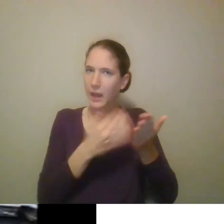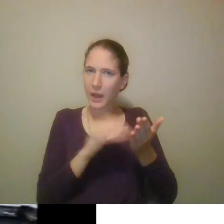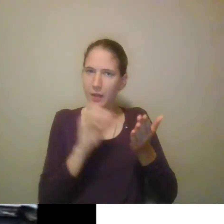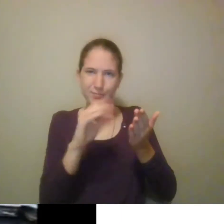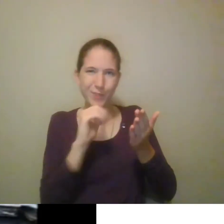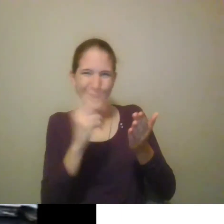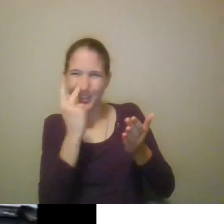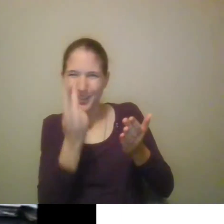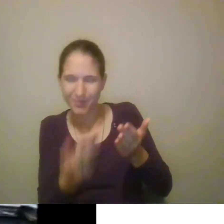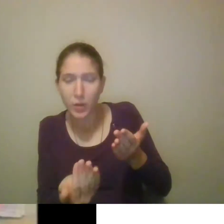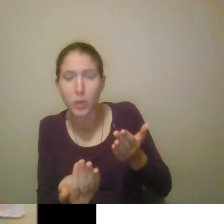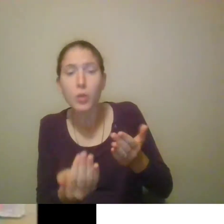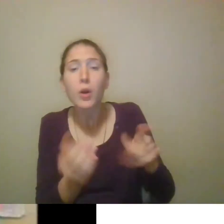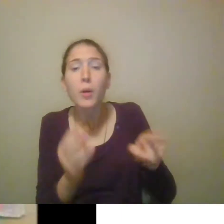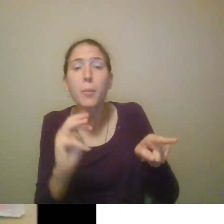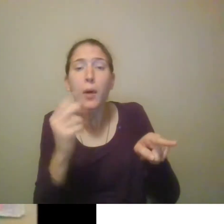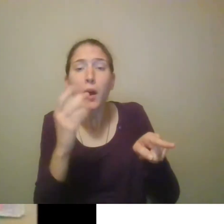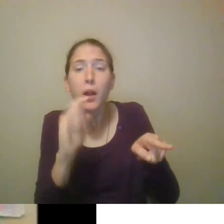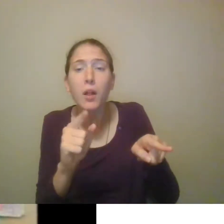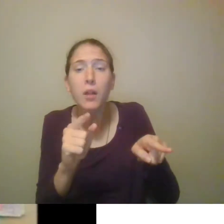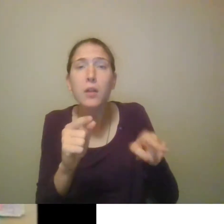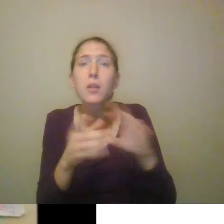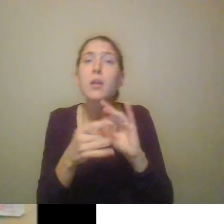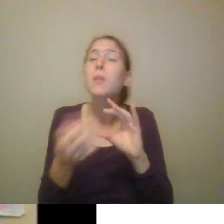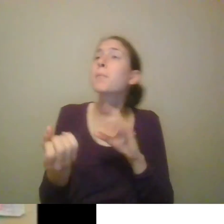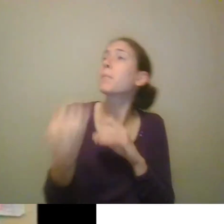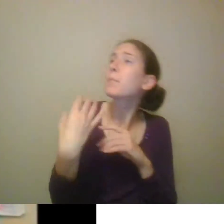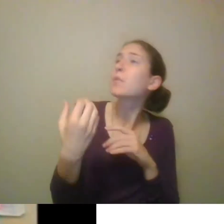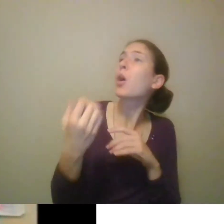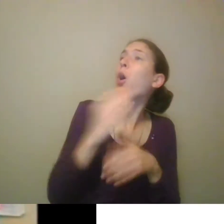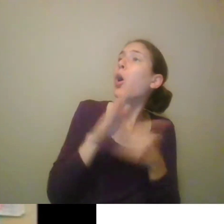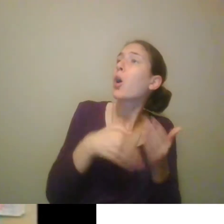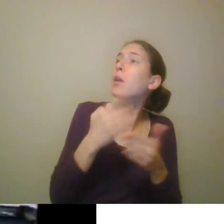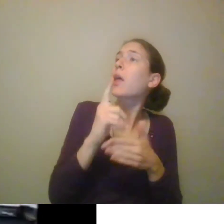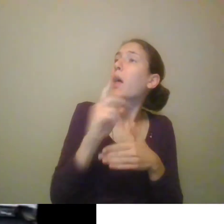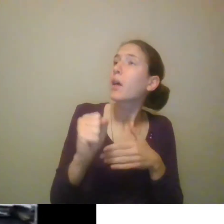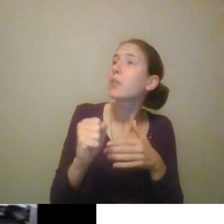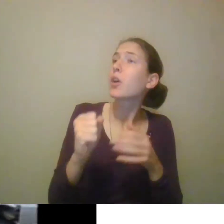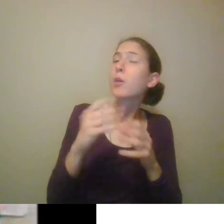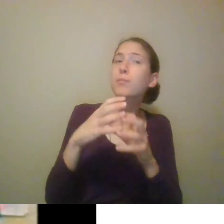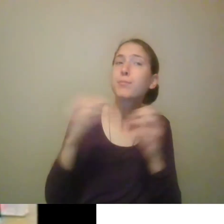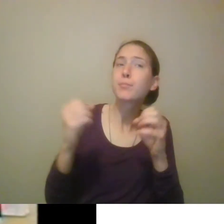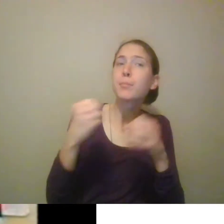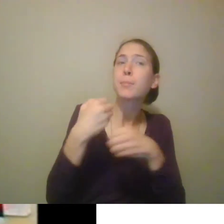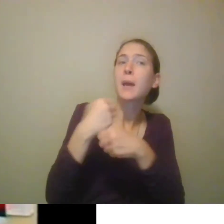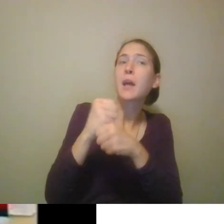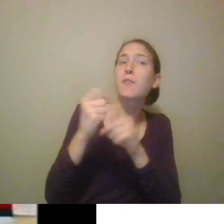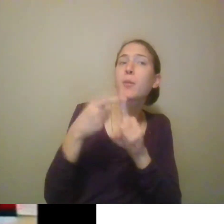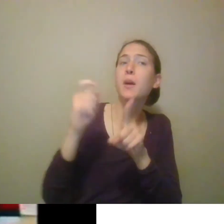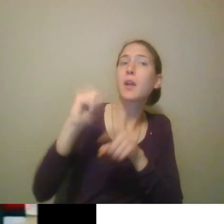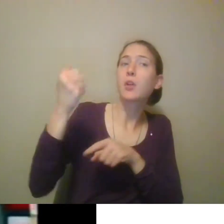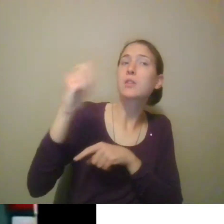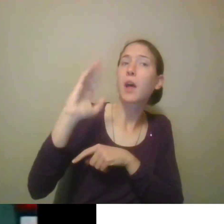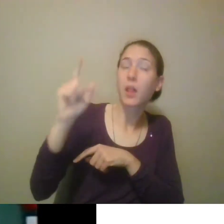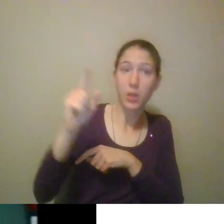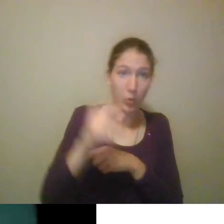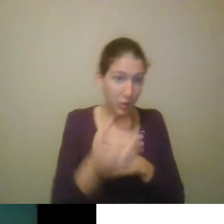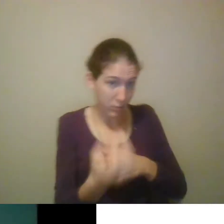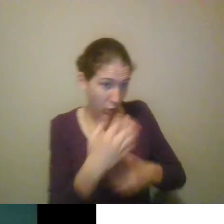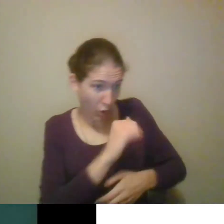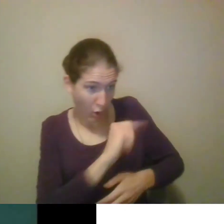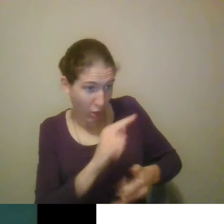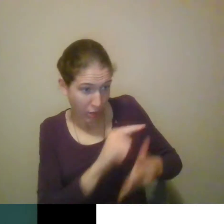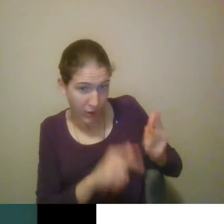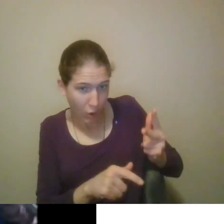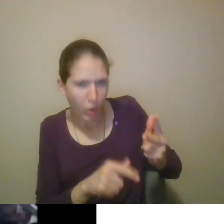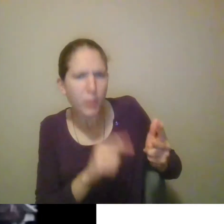pre-existing cells. You want to do all three? Or should I call on other people? All right. How about Stacy? All living things